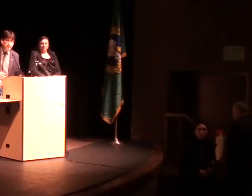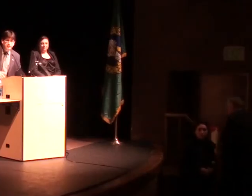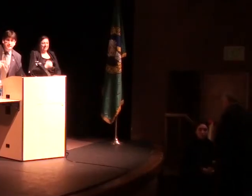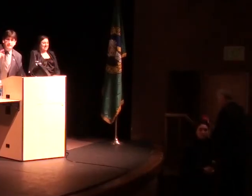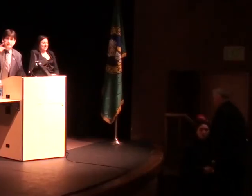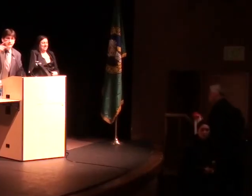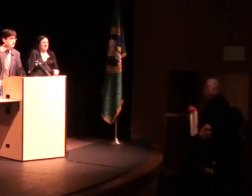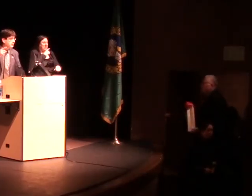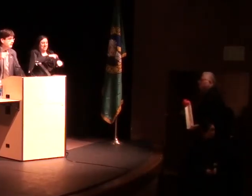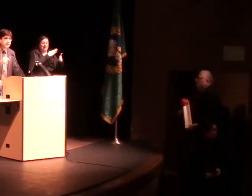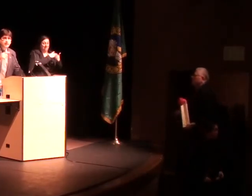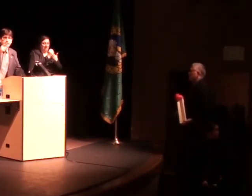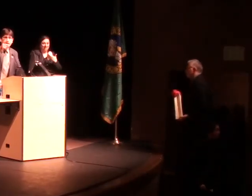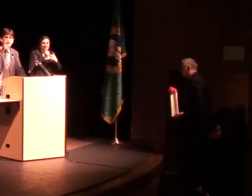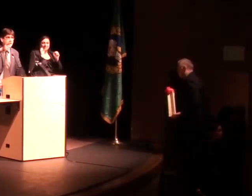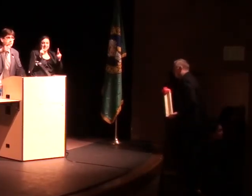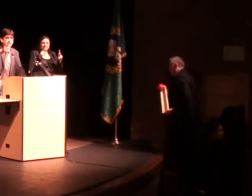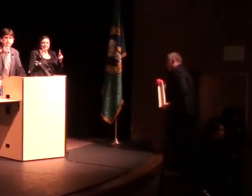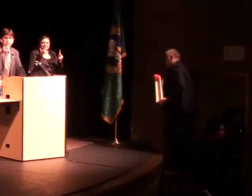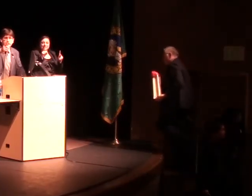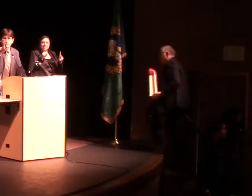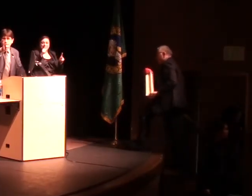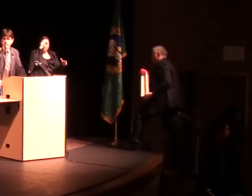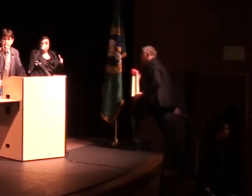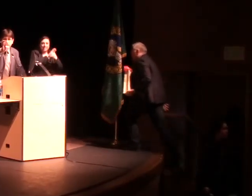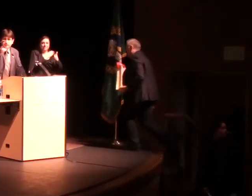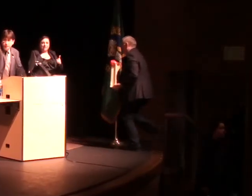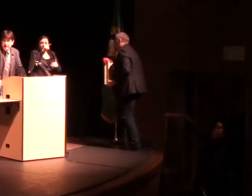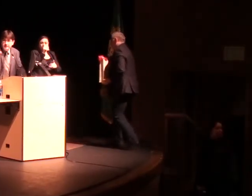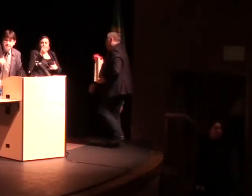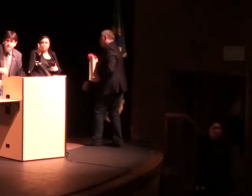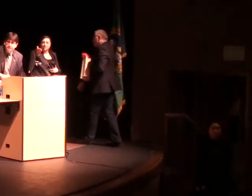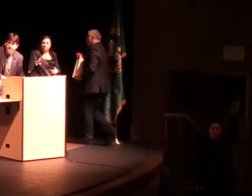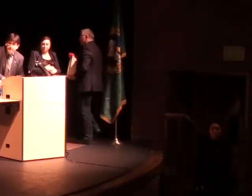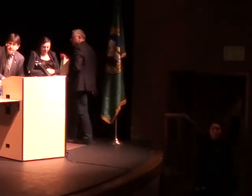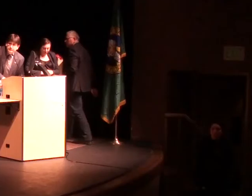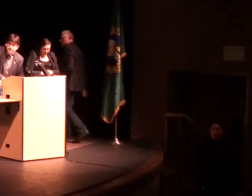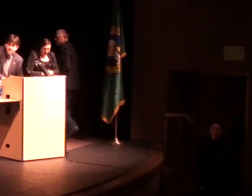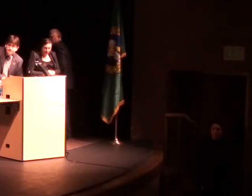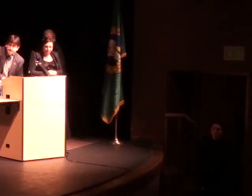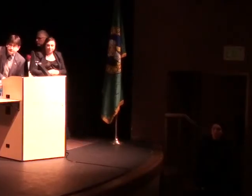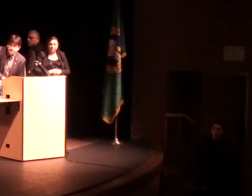Sorry for all the time. Yes. I believe we have one question there. Okay, yes.